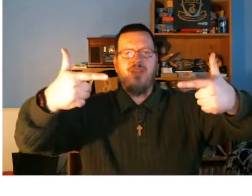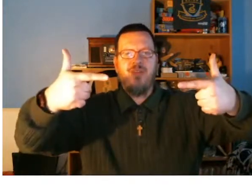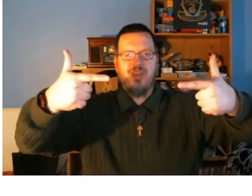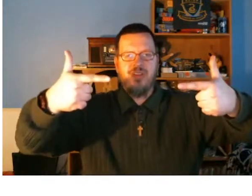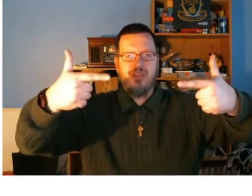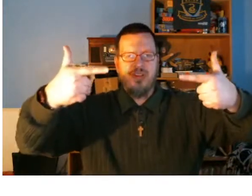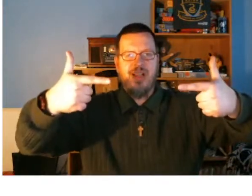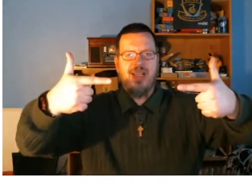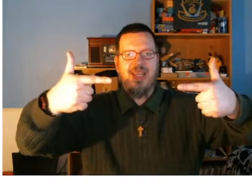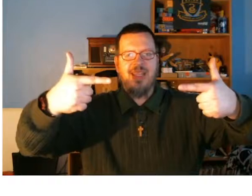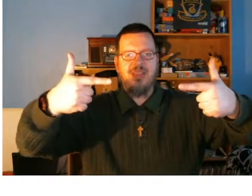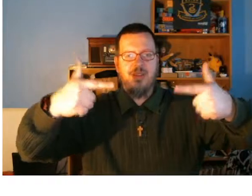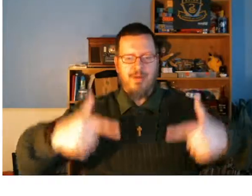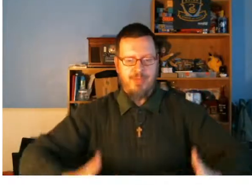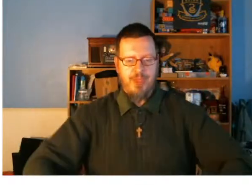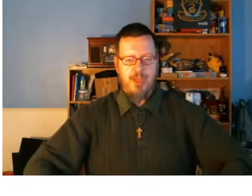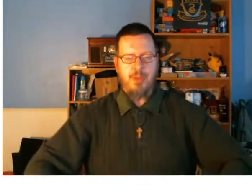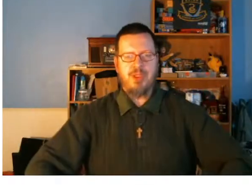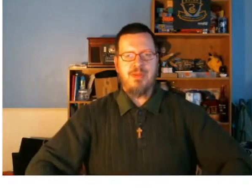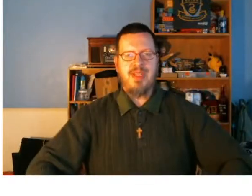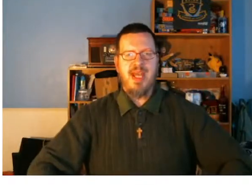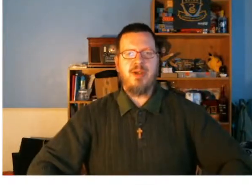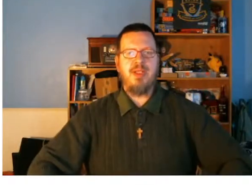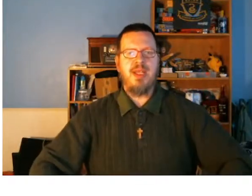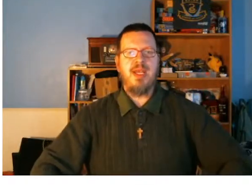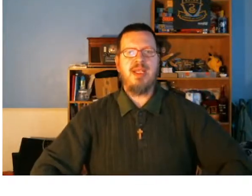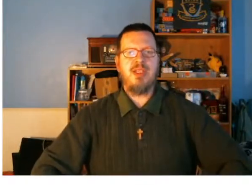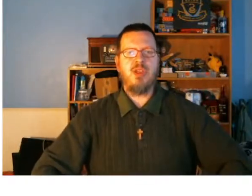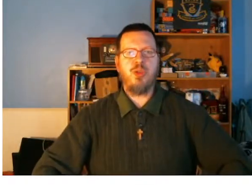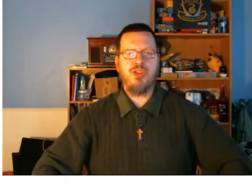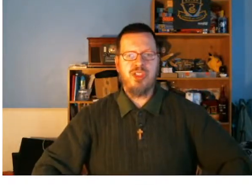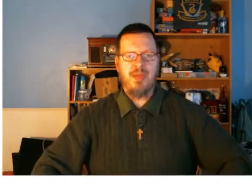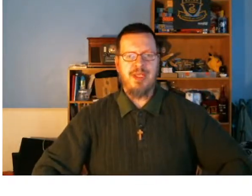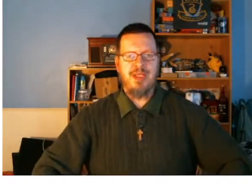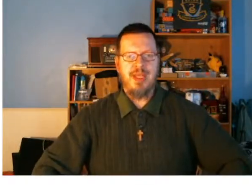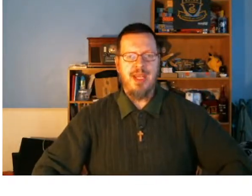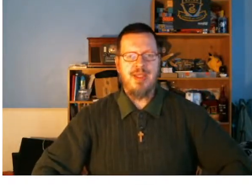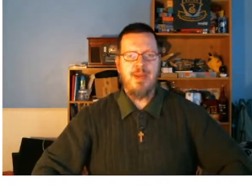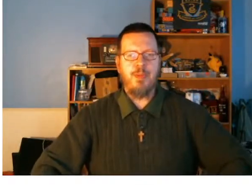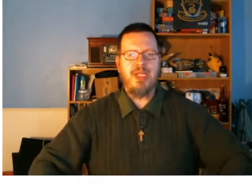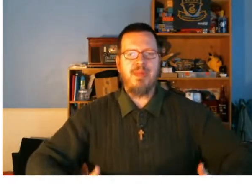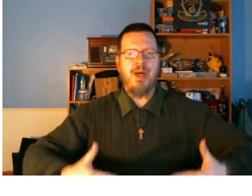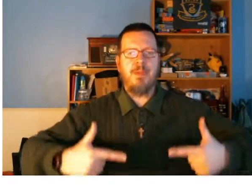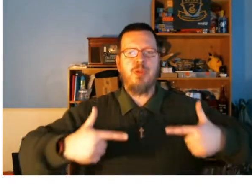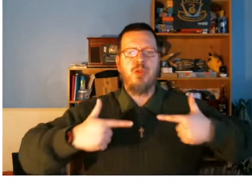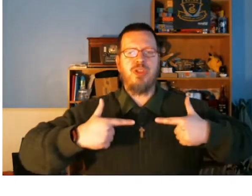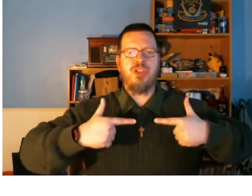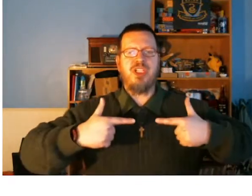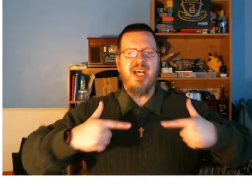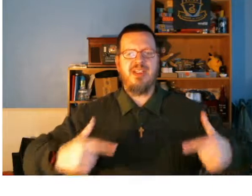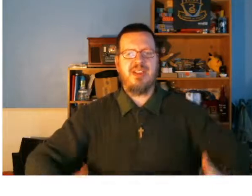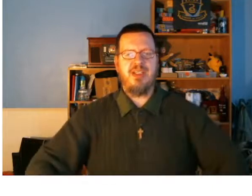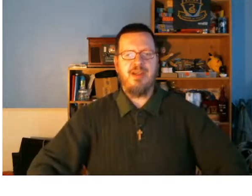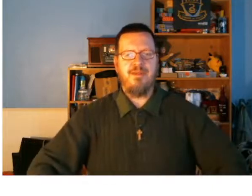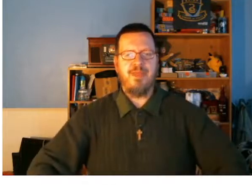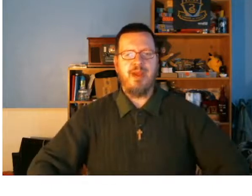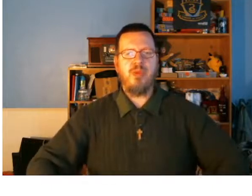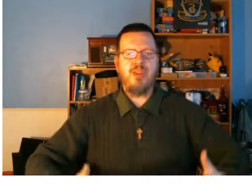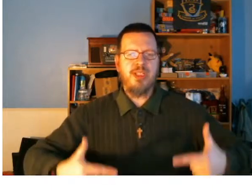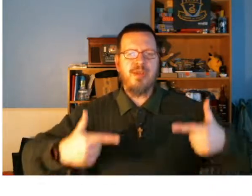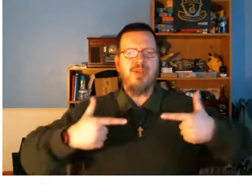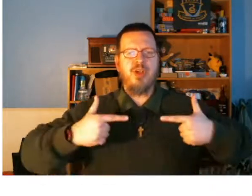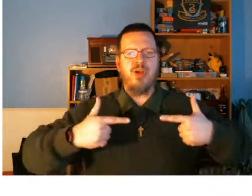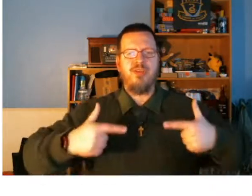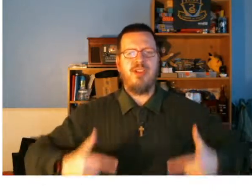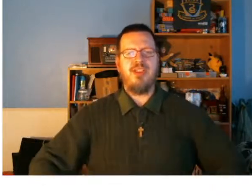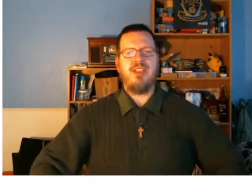your L fingers or your L hands, put them down towards your stomach, and then bring them up towards your chest with a